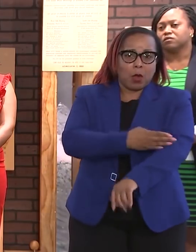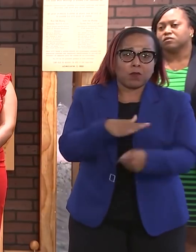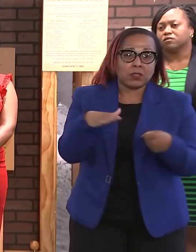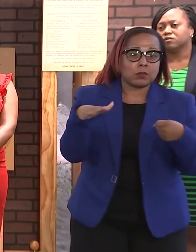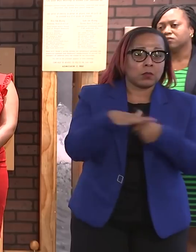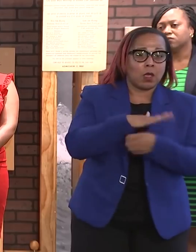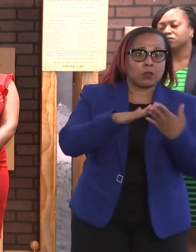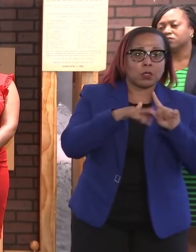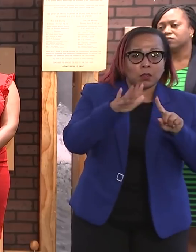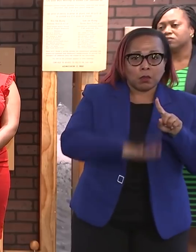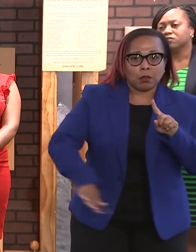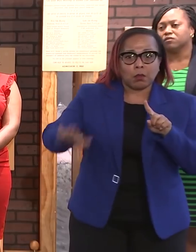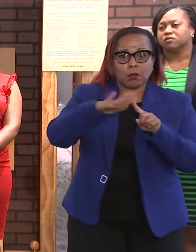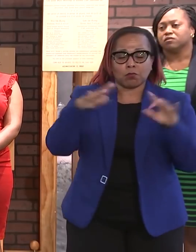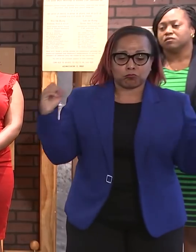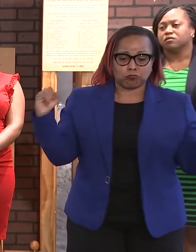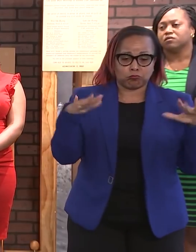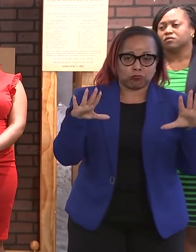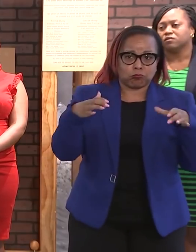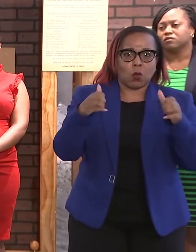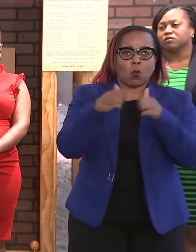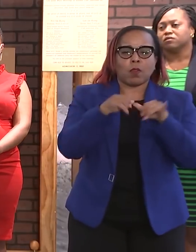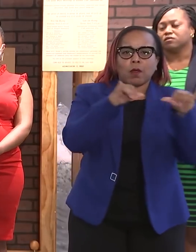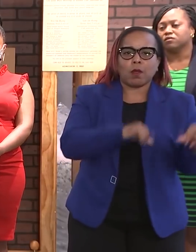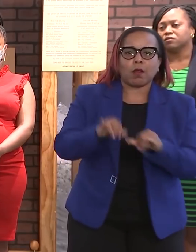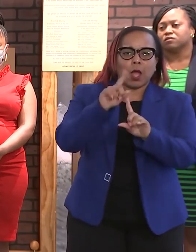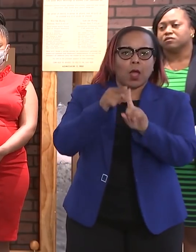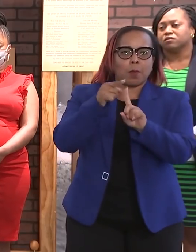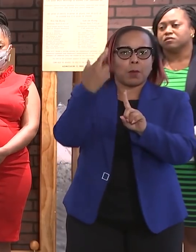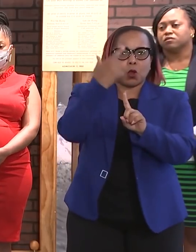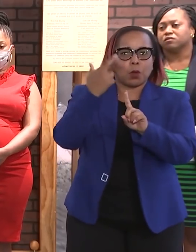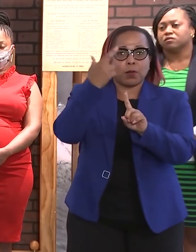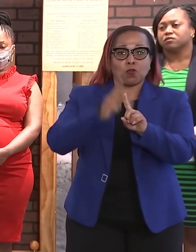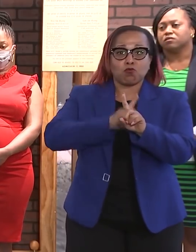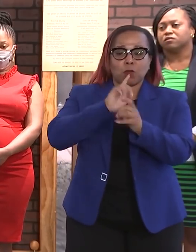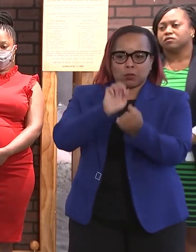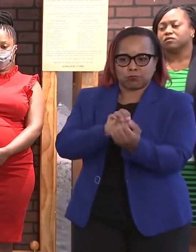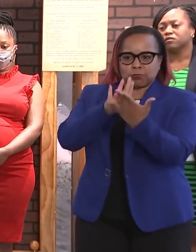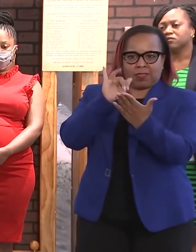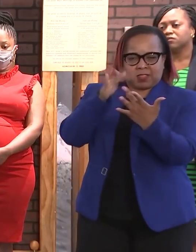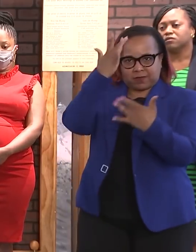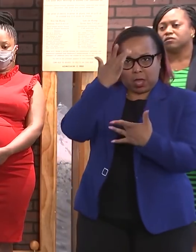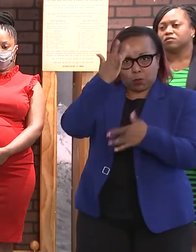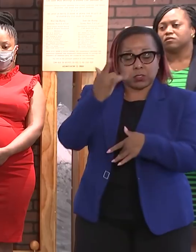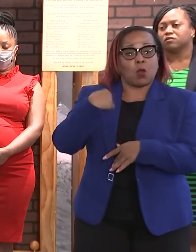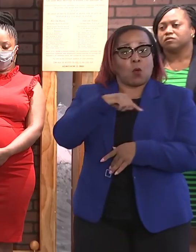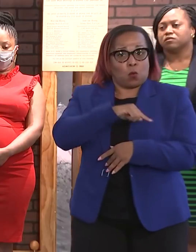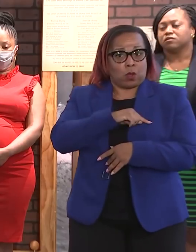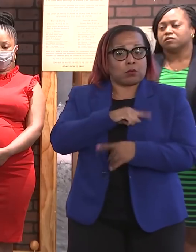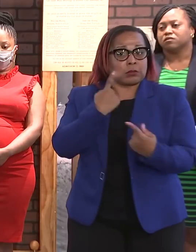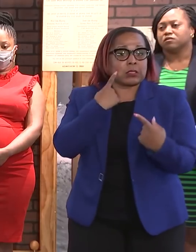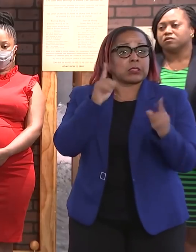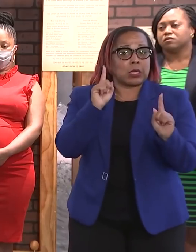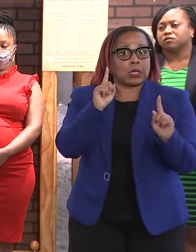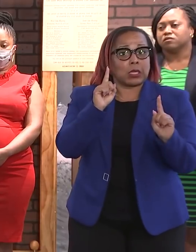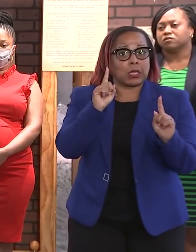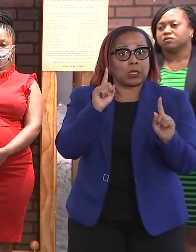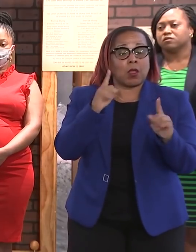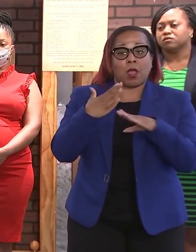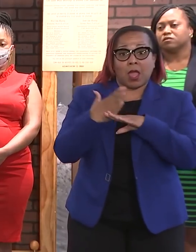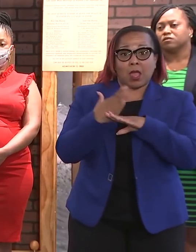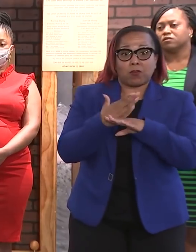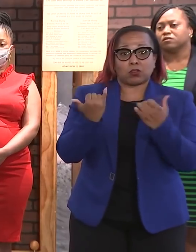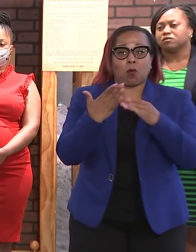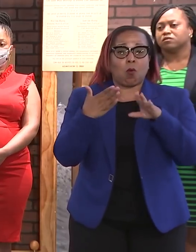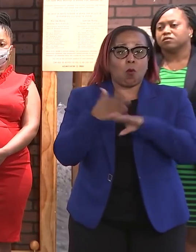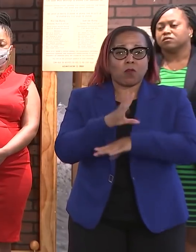entire city coming together with a common purpose to beat this virus, and we are succeeding. We're averaging